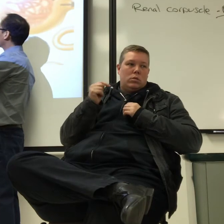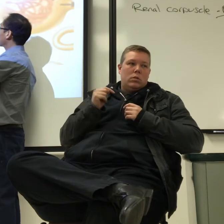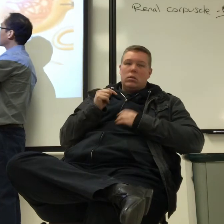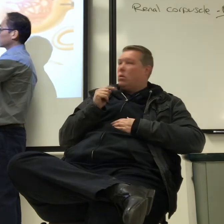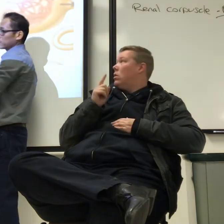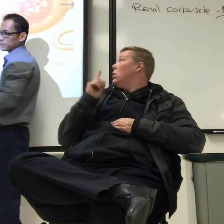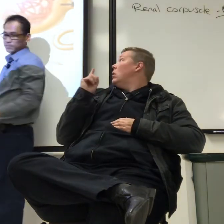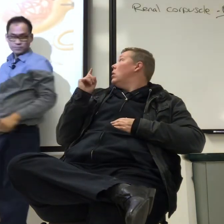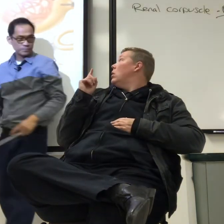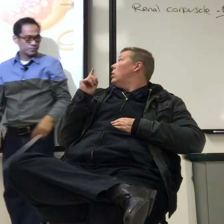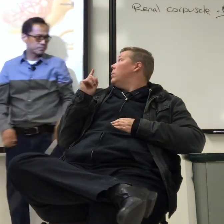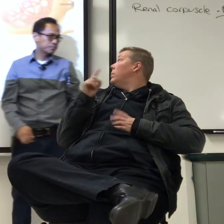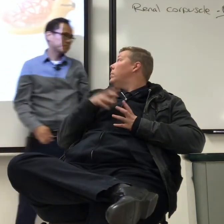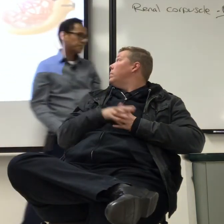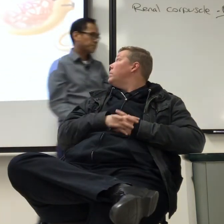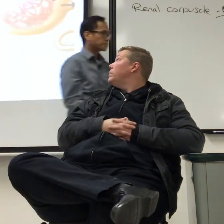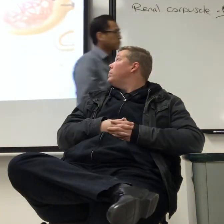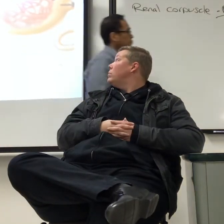capillaries.